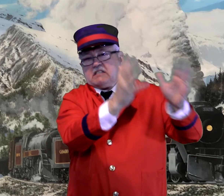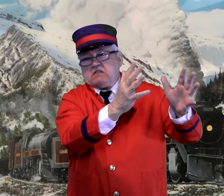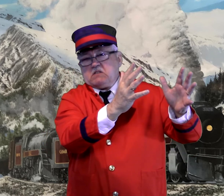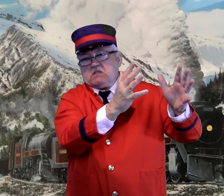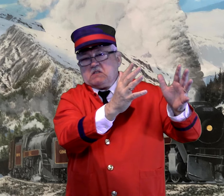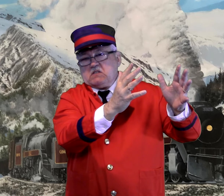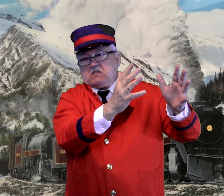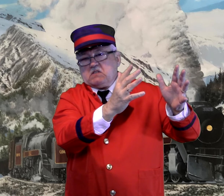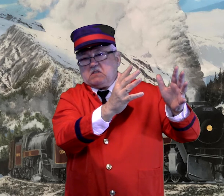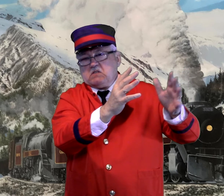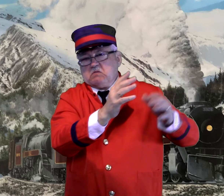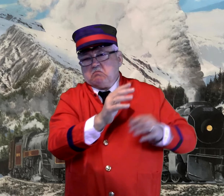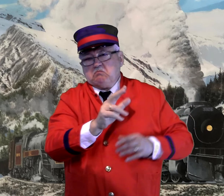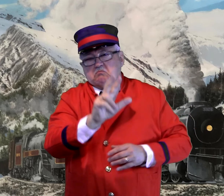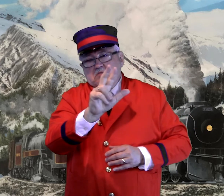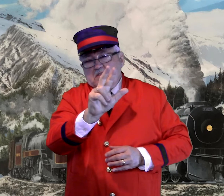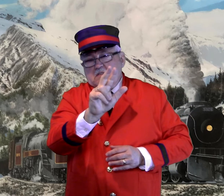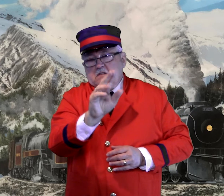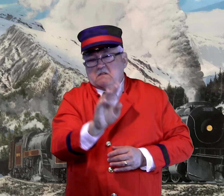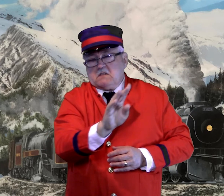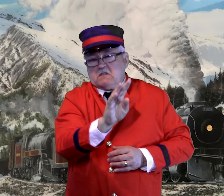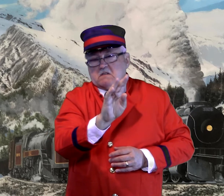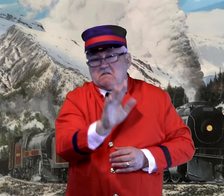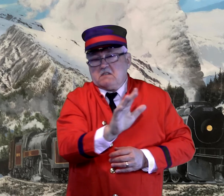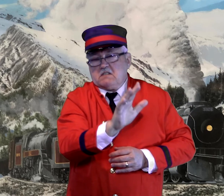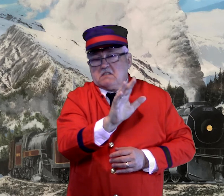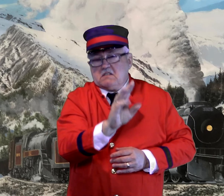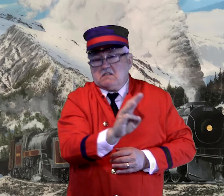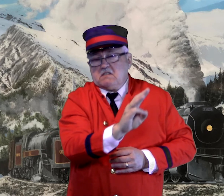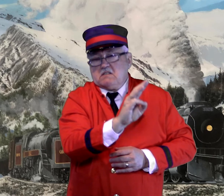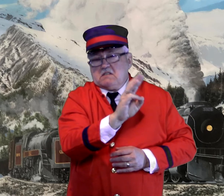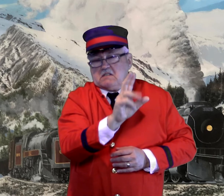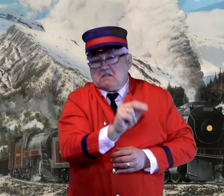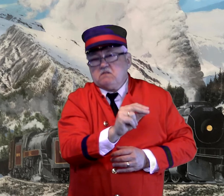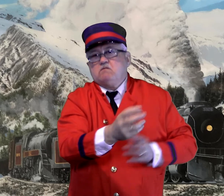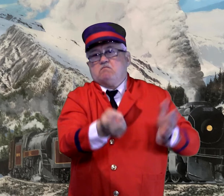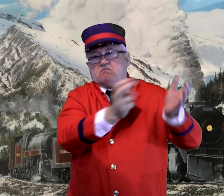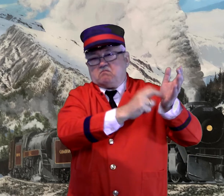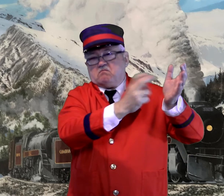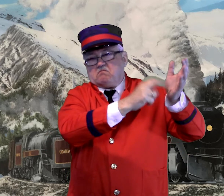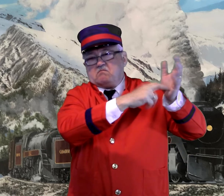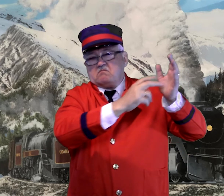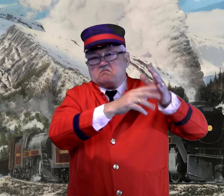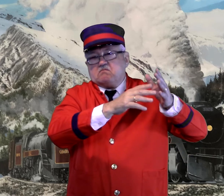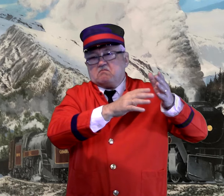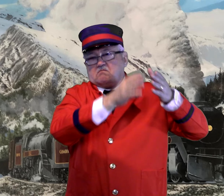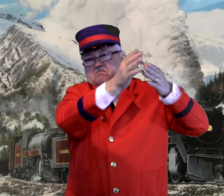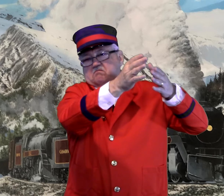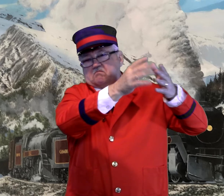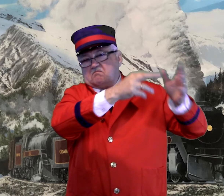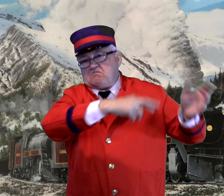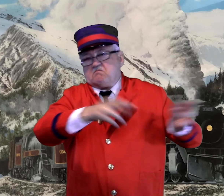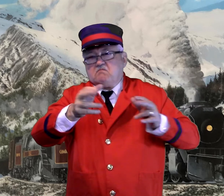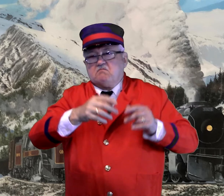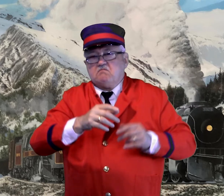because they had arrived in Montreal in the middle of the night. So rather than wake them at 3 a.m., they allowed the students to sleep until about